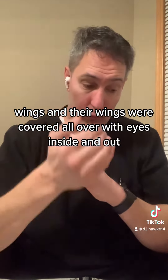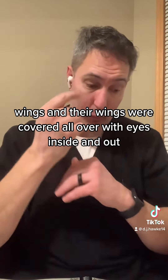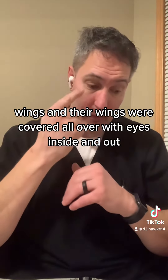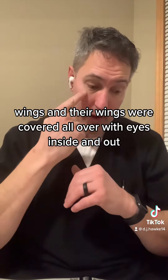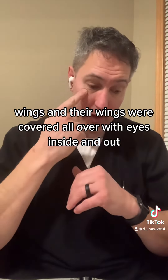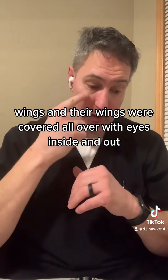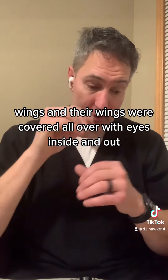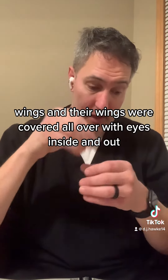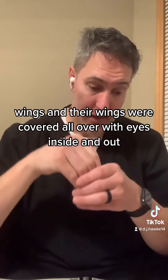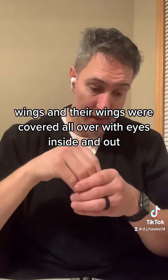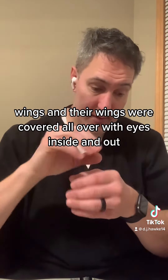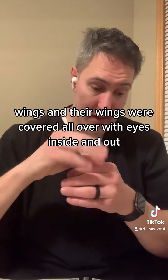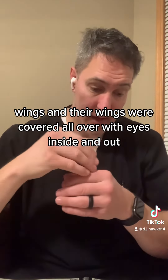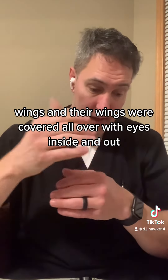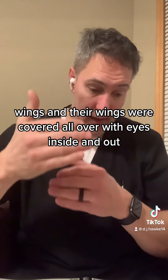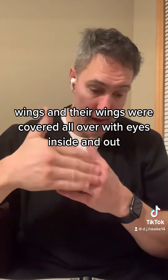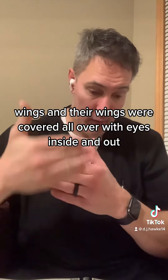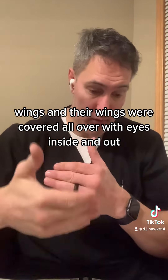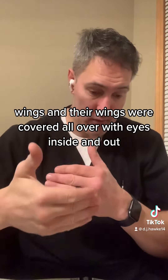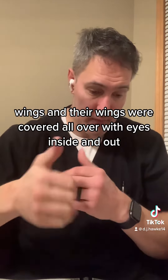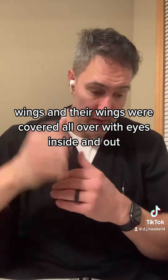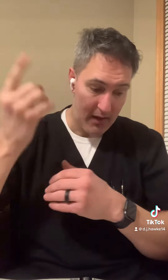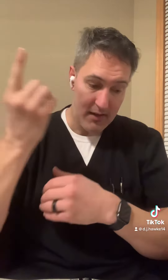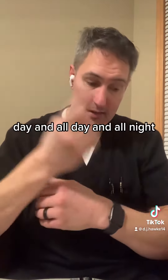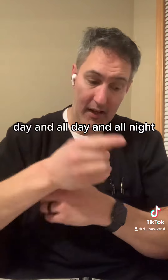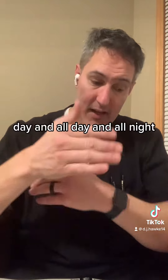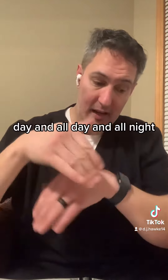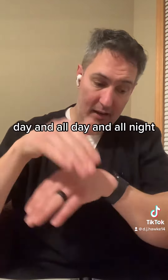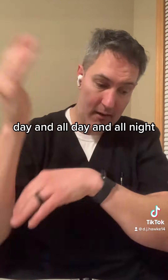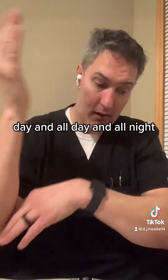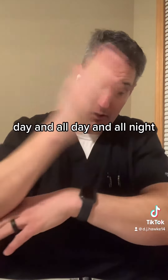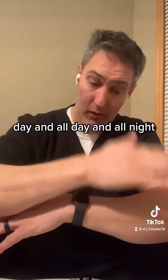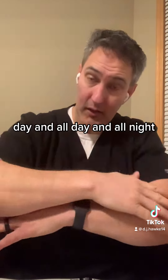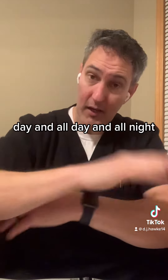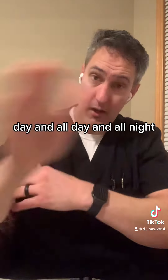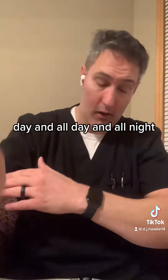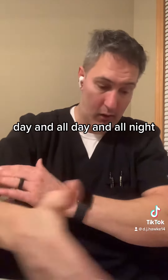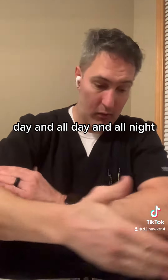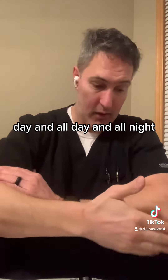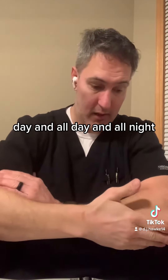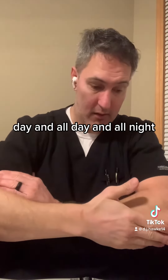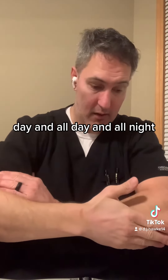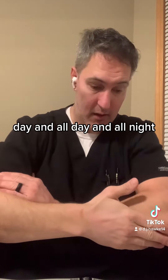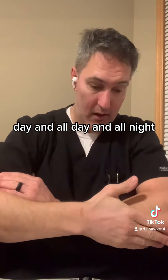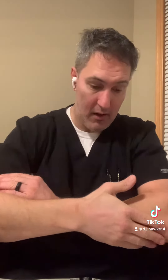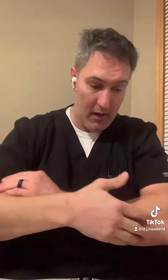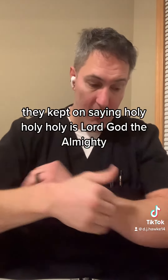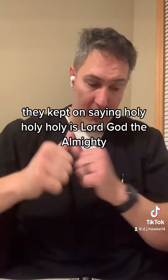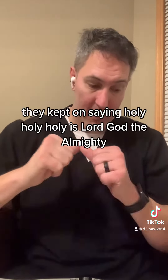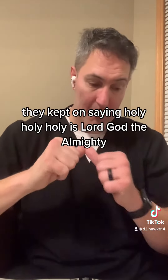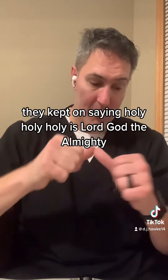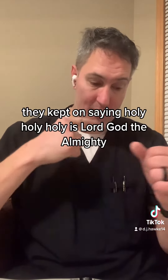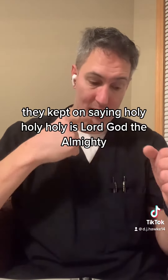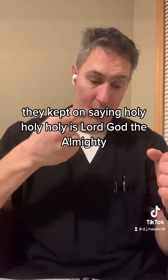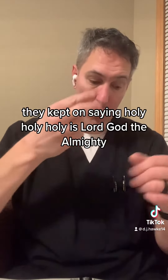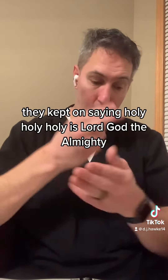with eyes inside and out. Day and all day and all night, they kept on saying,